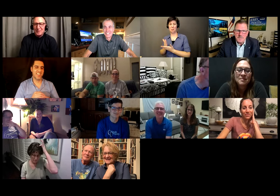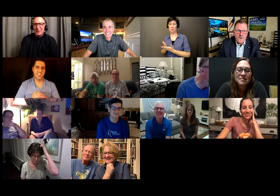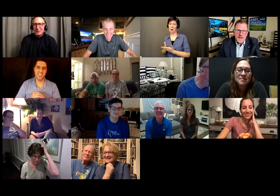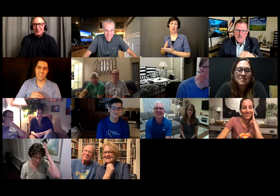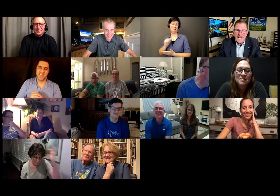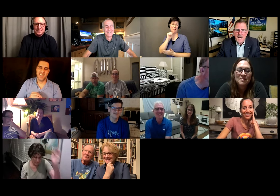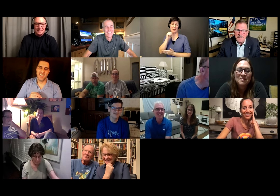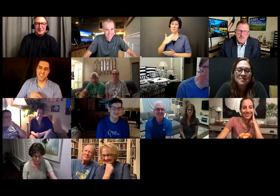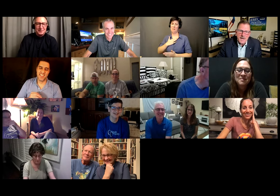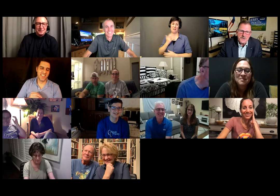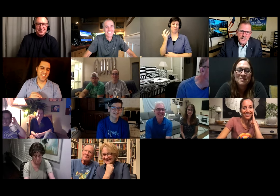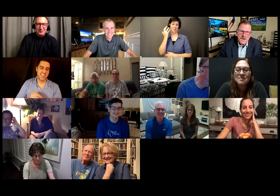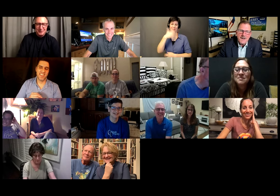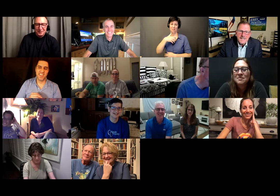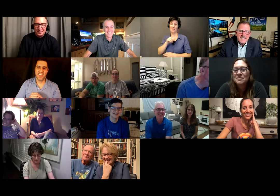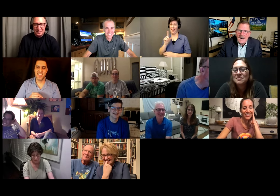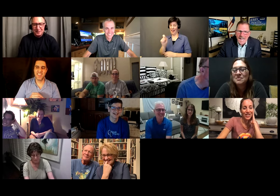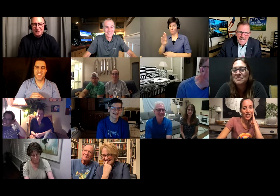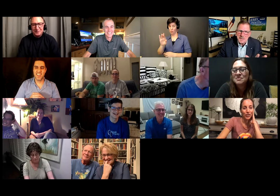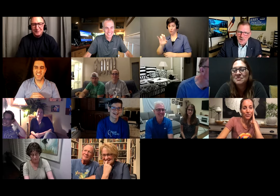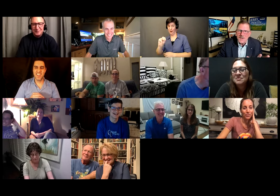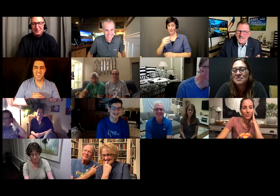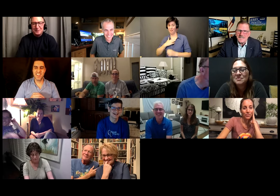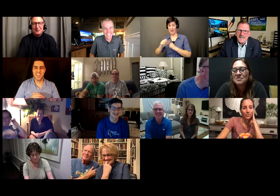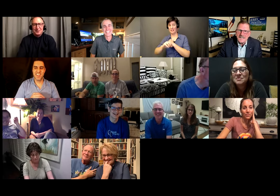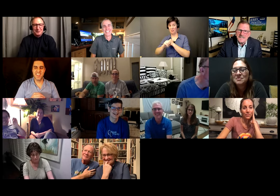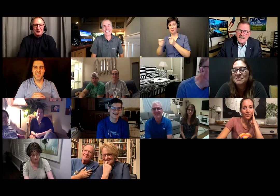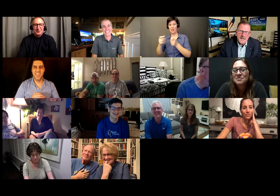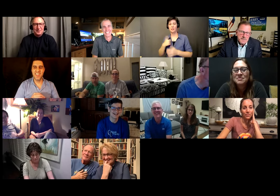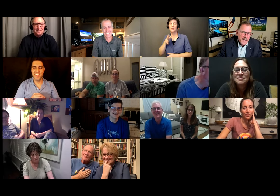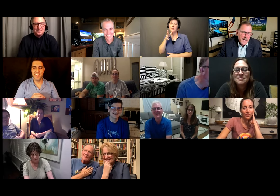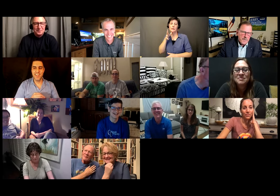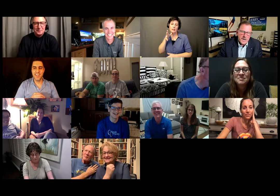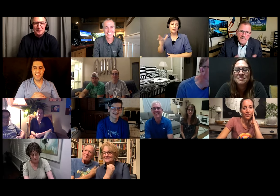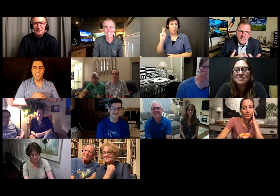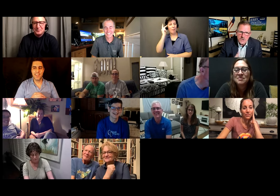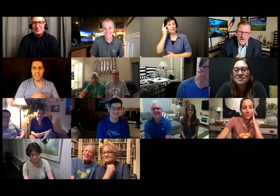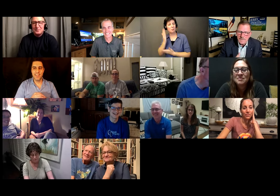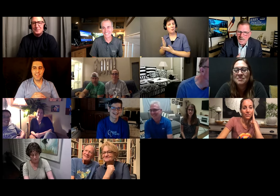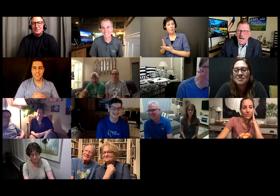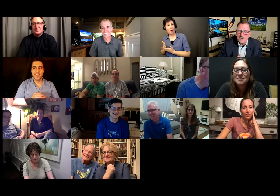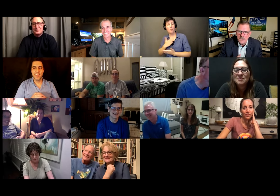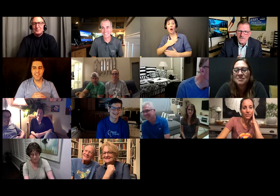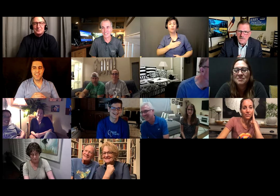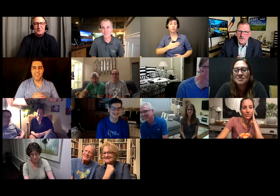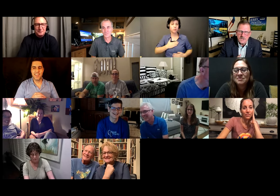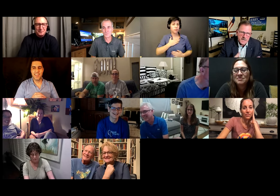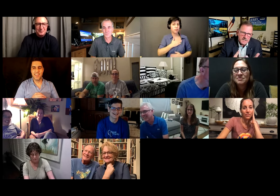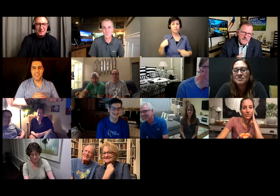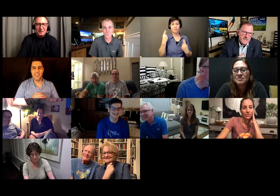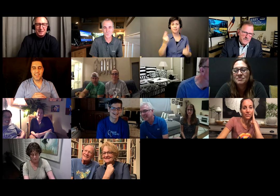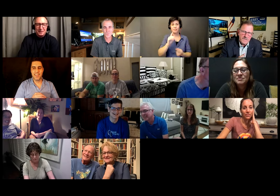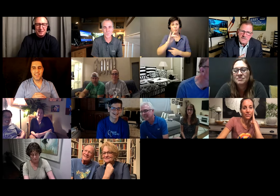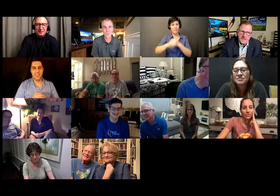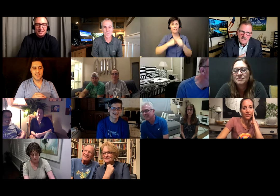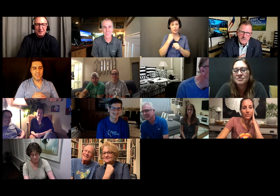ask Brian, my campaign manager here. I hate the politics side of this. What I've enjoyed in my last 25 years of my